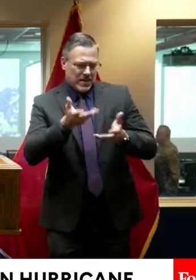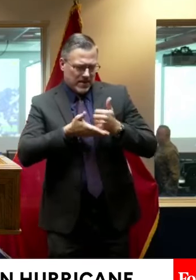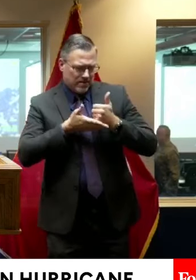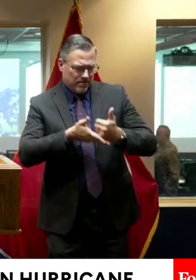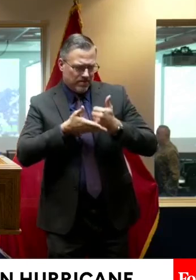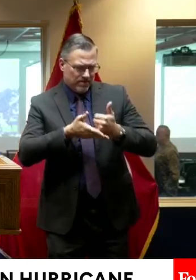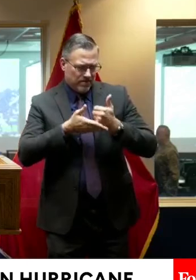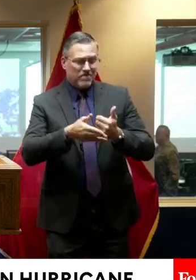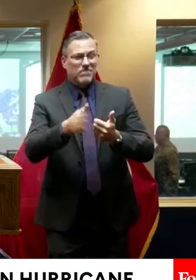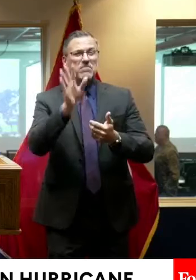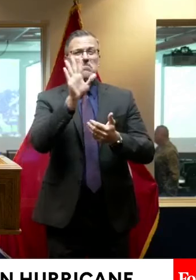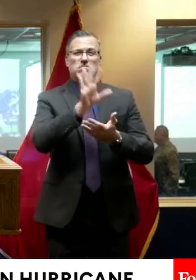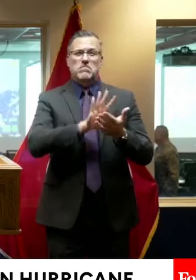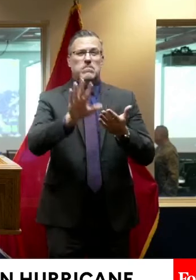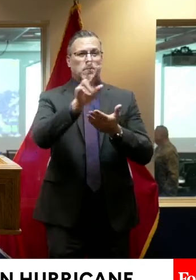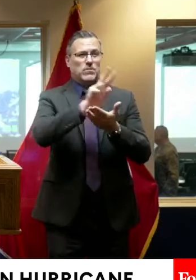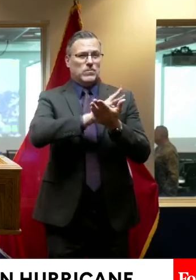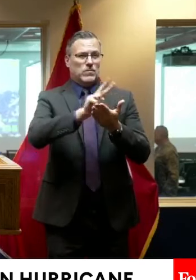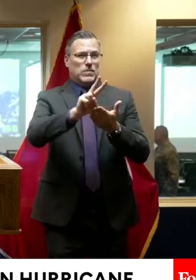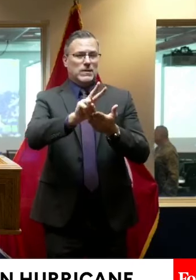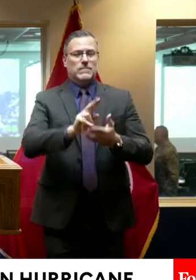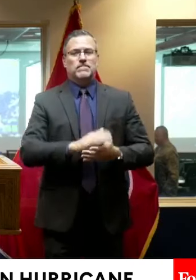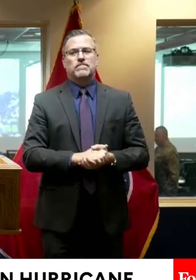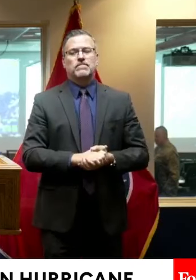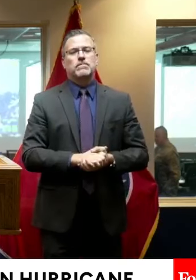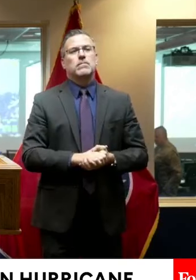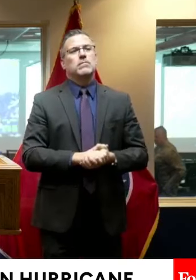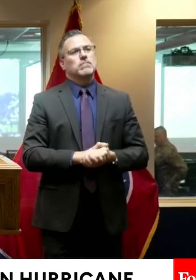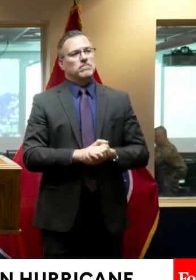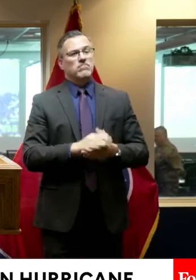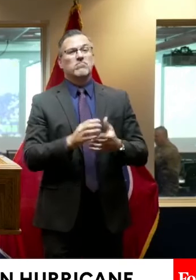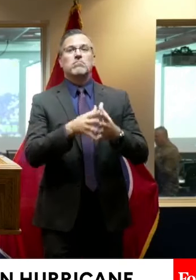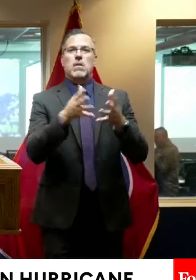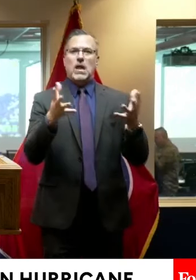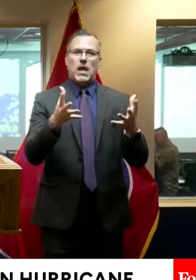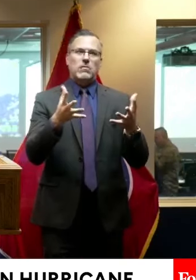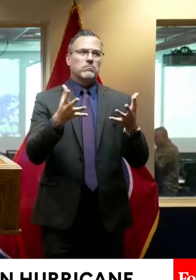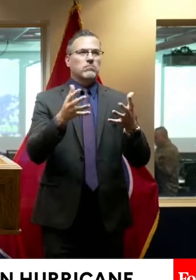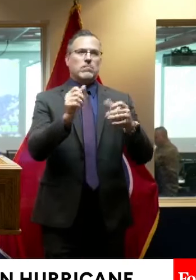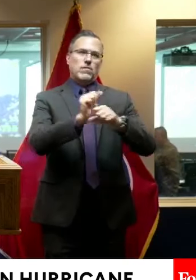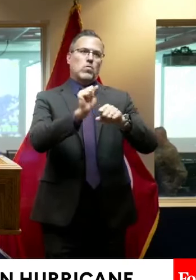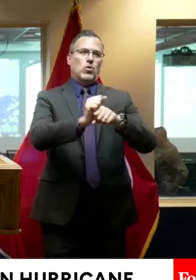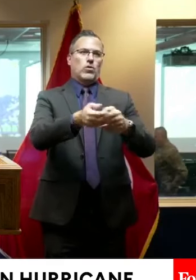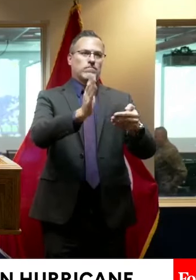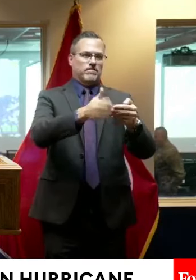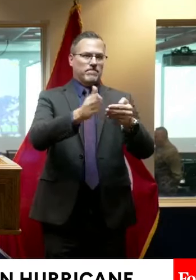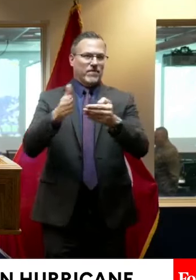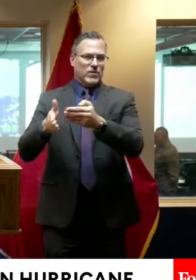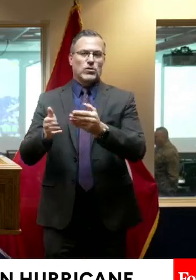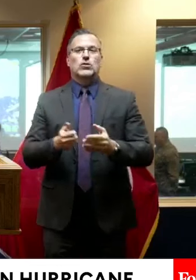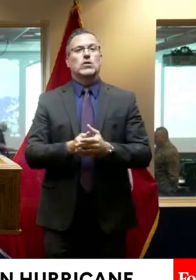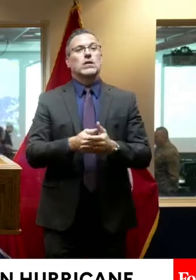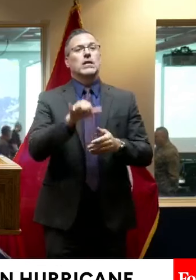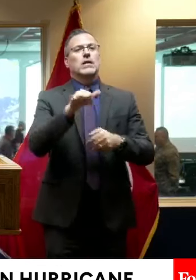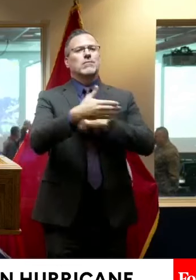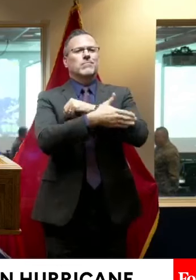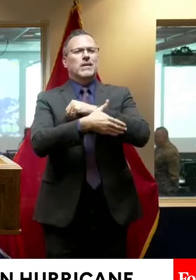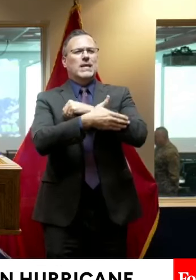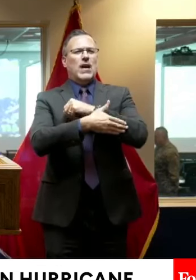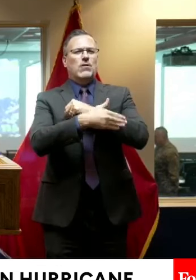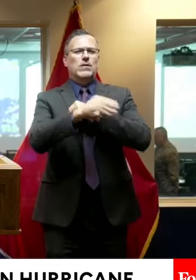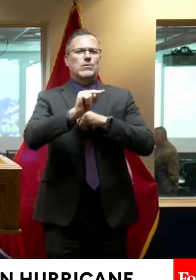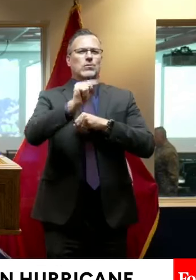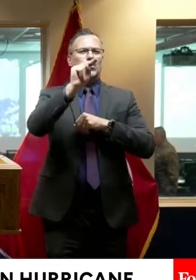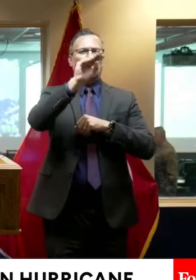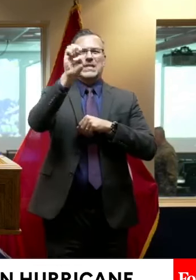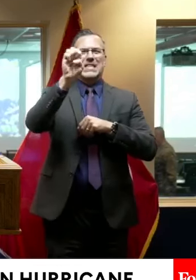2 weeks, and there's been significant work done, and particularly in the affected counties in Upper East